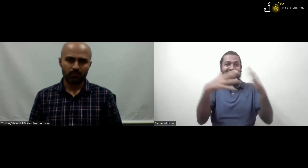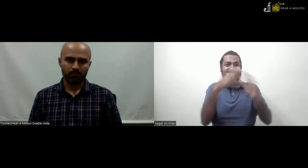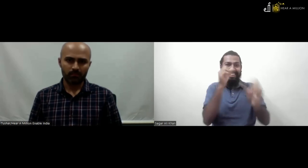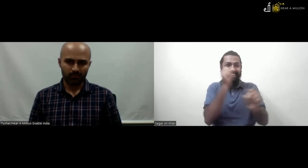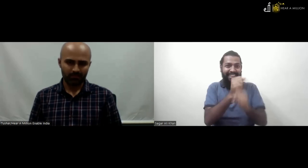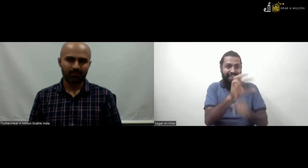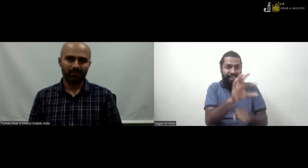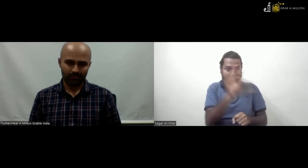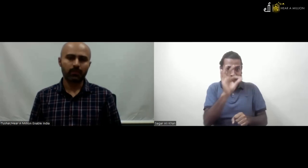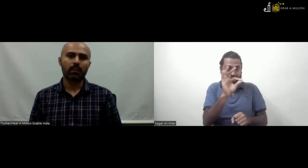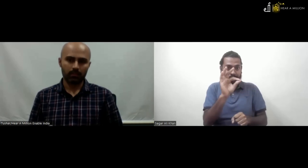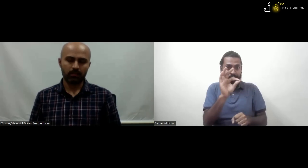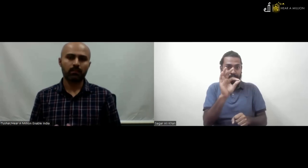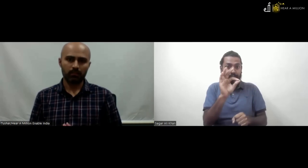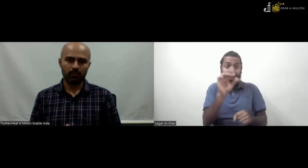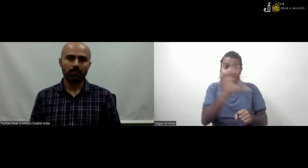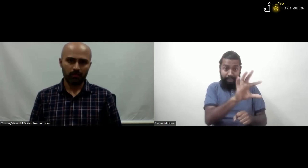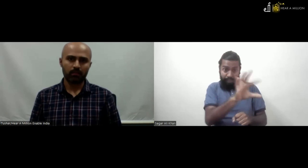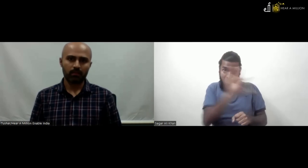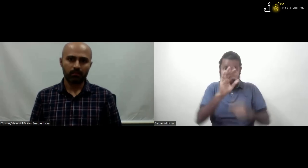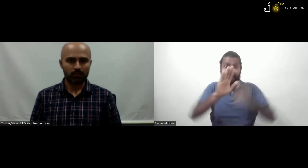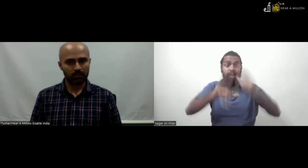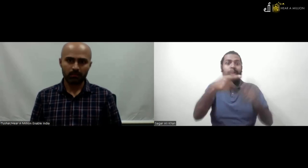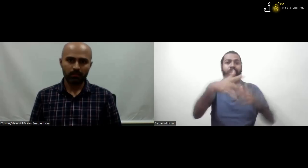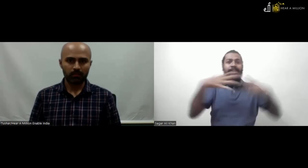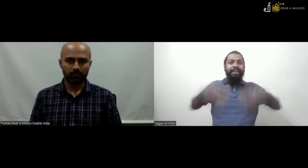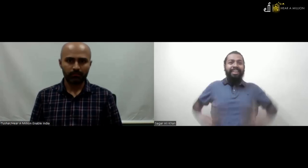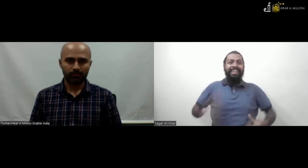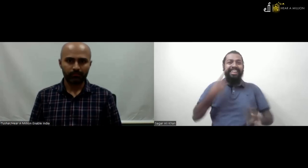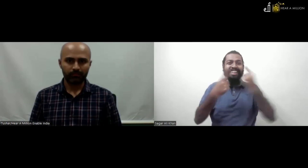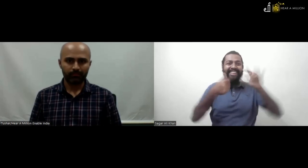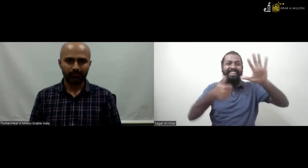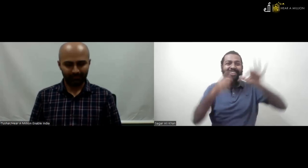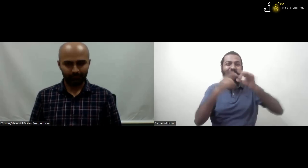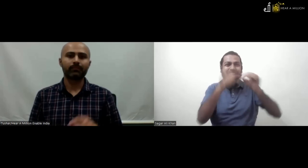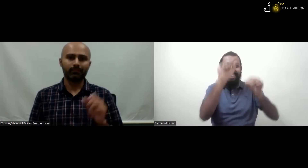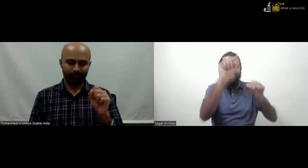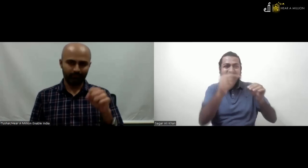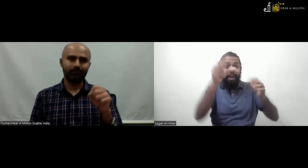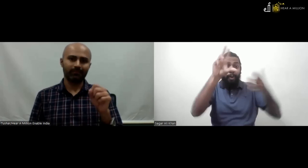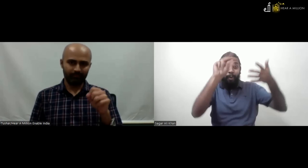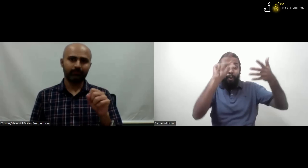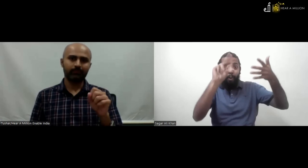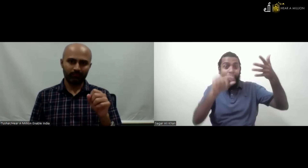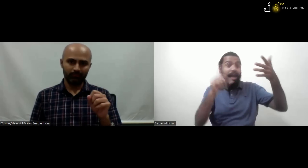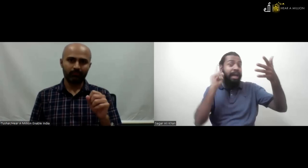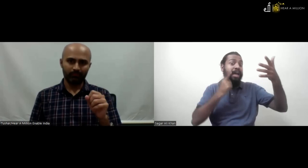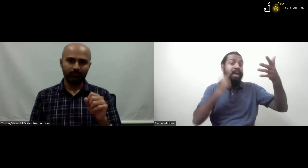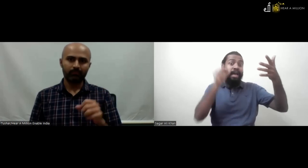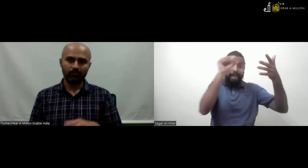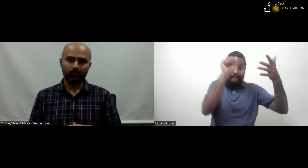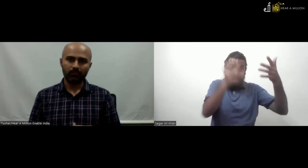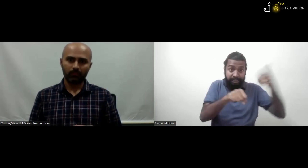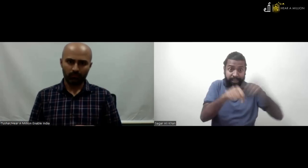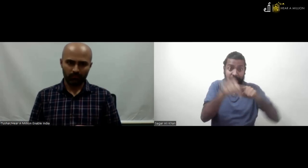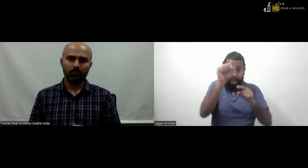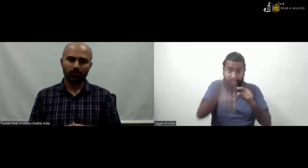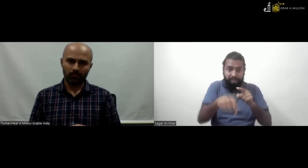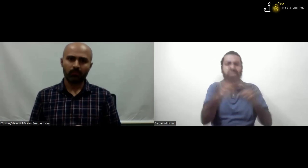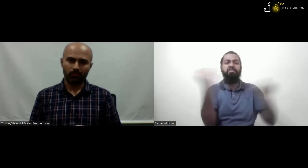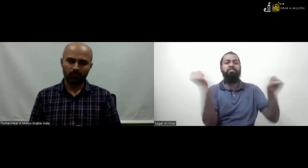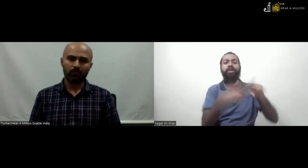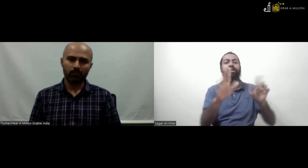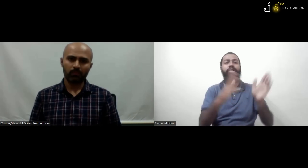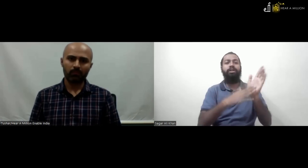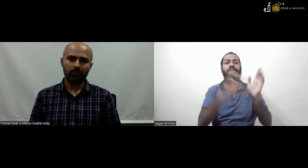license. Then the bike part, I mean, if you choose only for bikes, two-wheelers, and the 6 questions related to your physical fitness, if